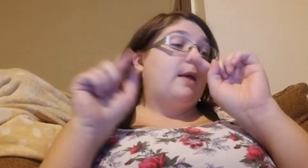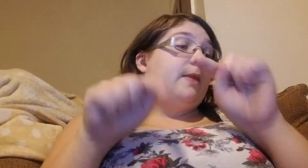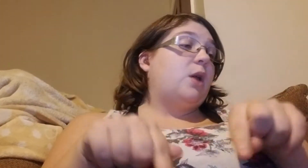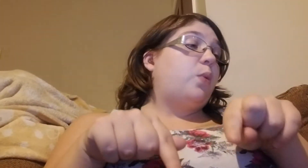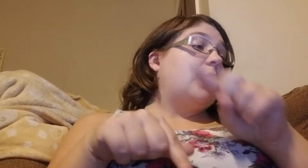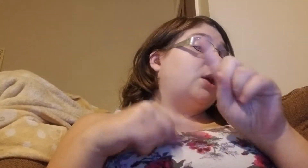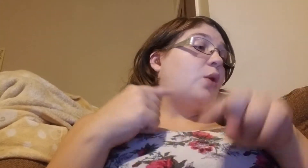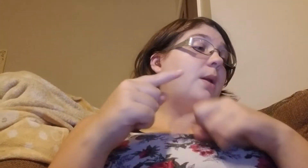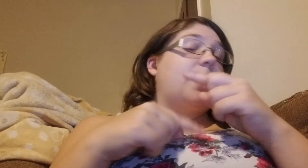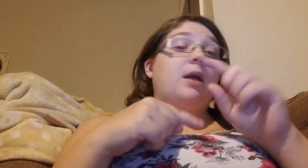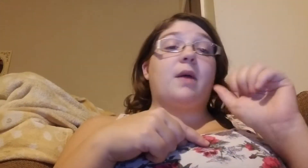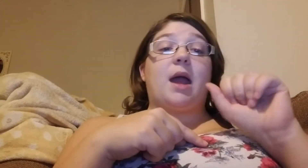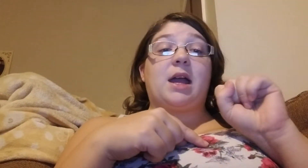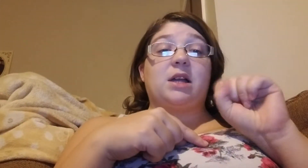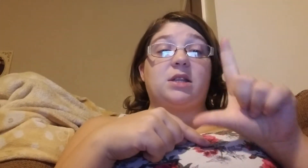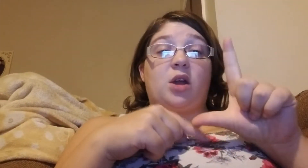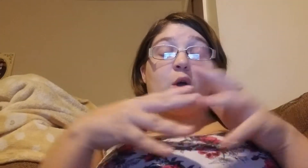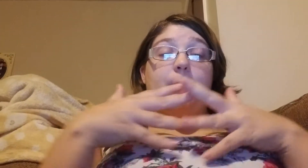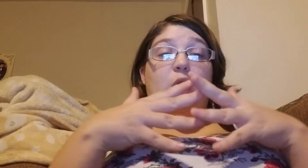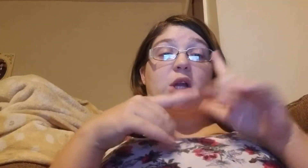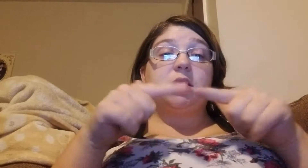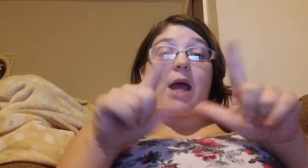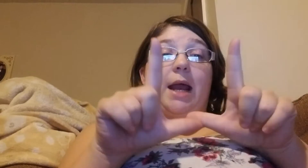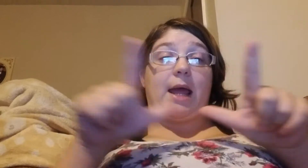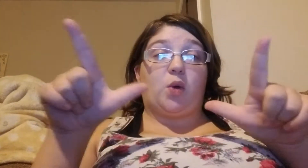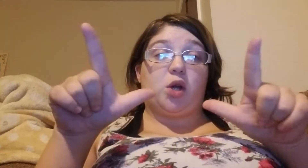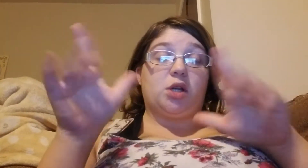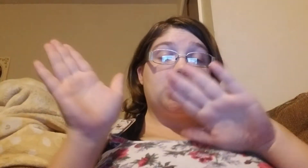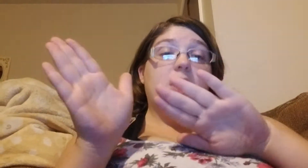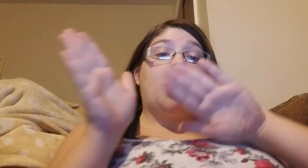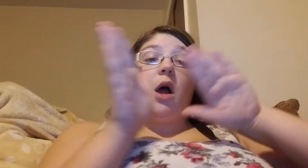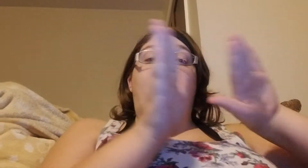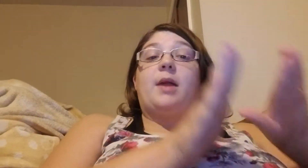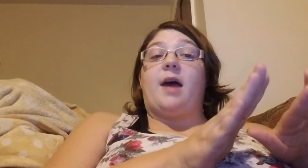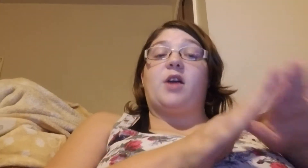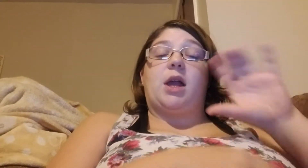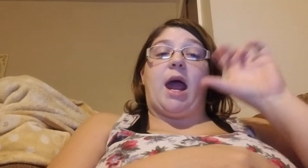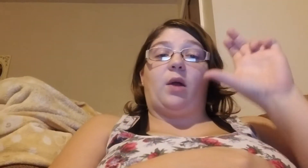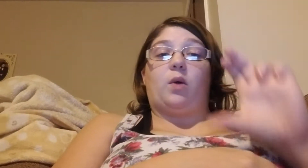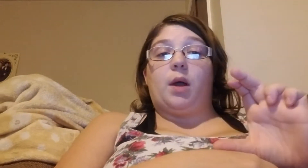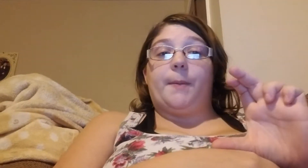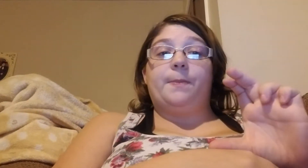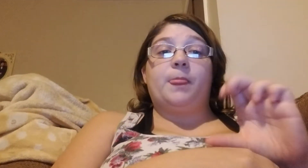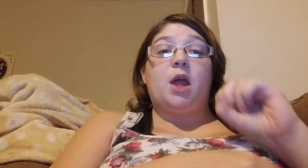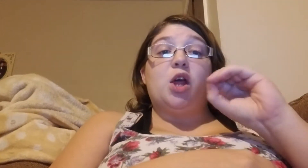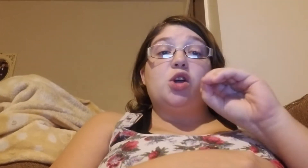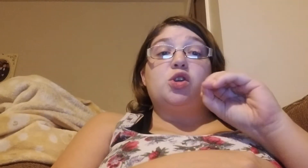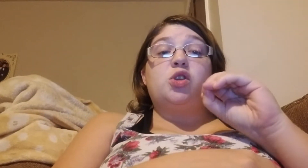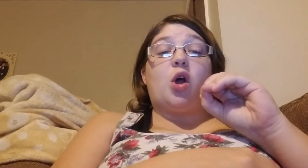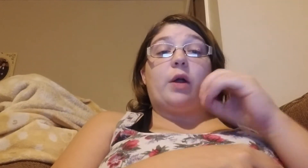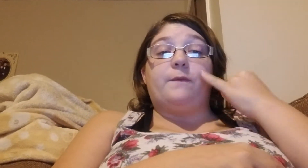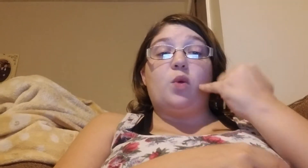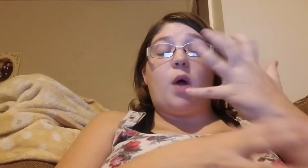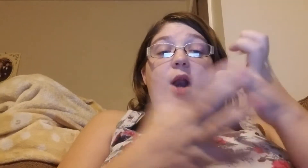This one is going to be the ASL American Sign Language on the other category. So if you want to